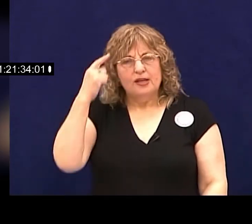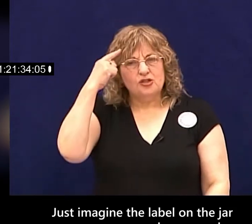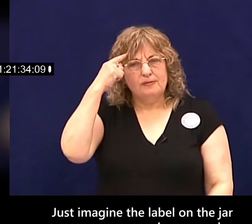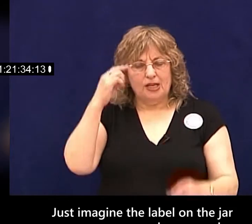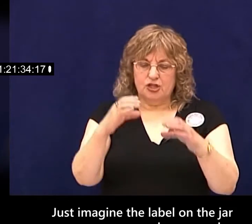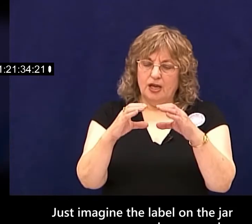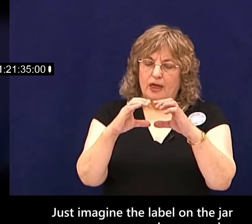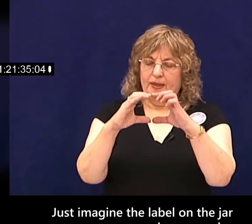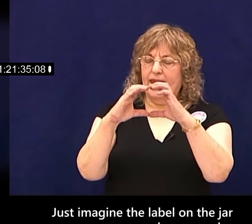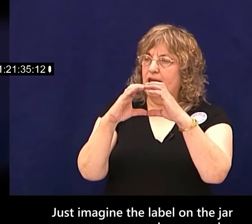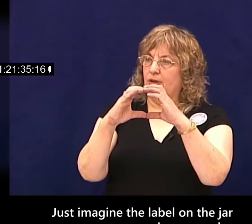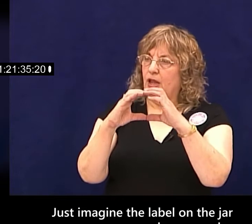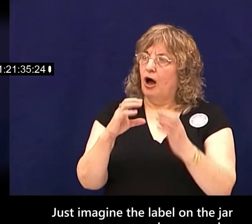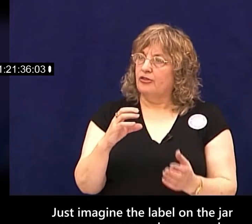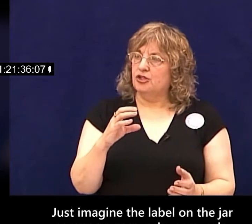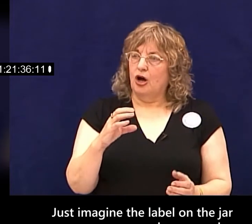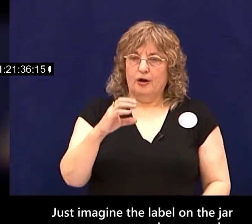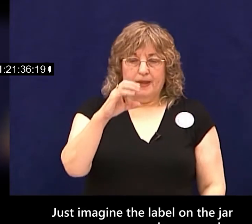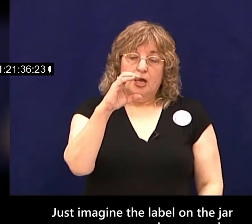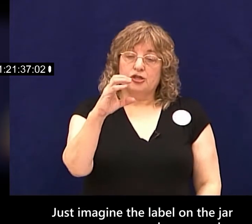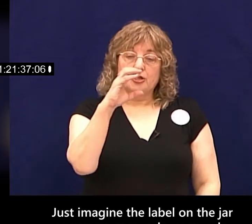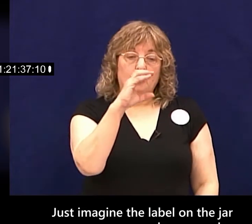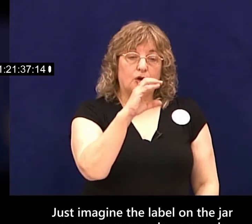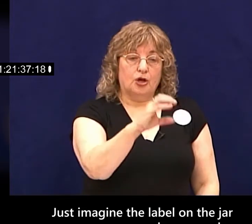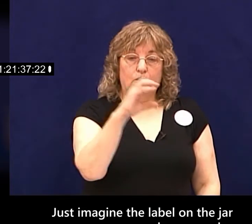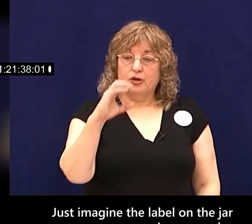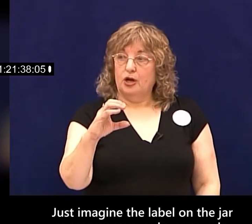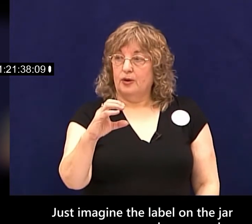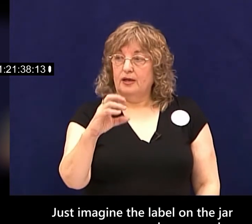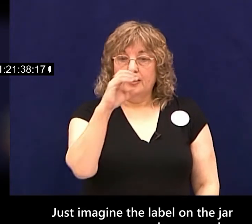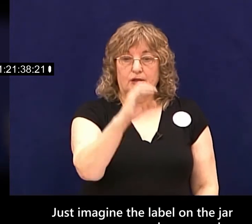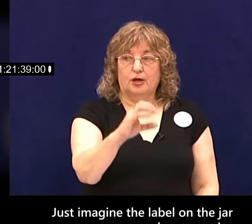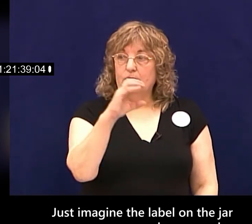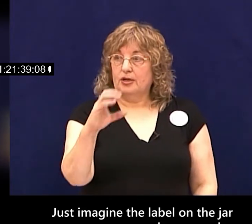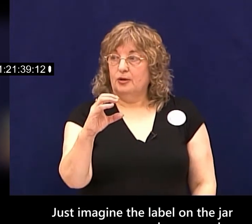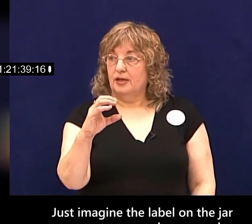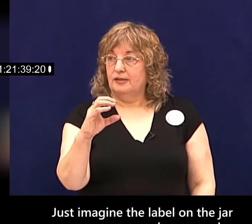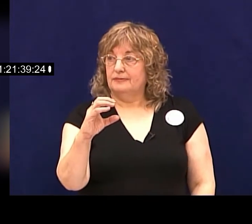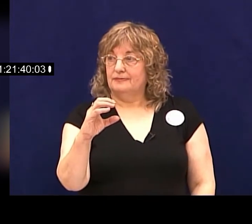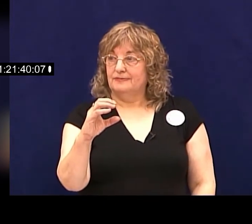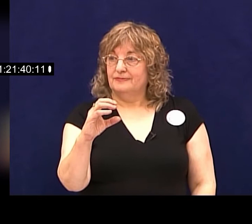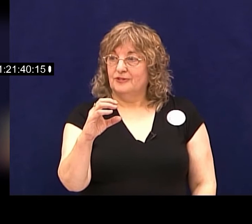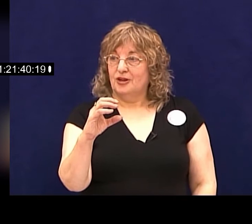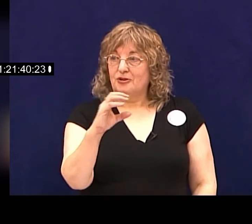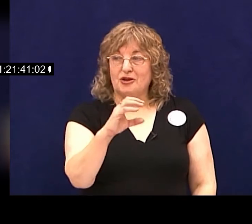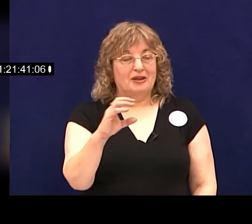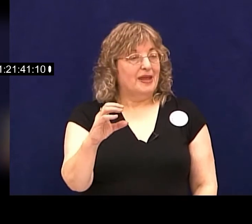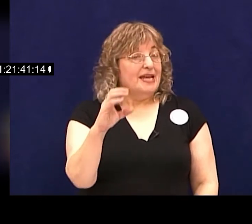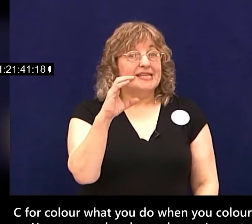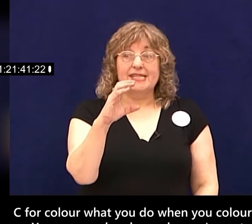Just imagine the label on the jar. So you go Coca-Cola. Coca-Cola. Coca-Cola. C